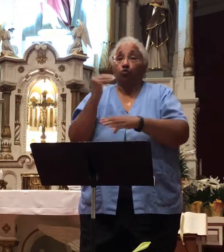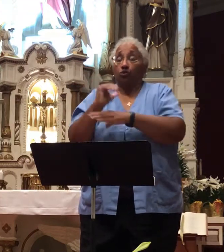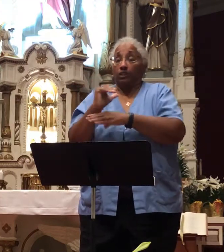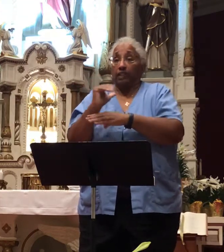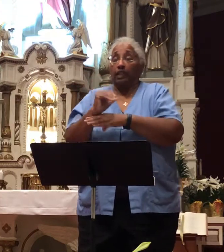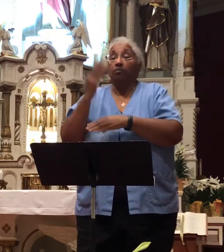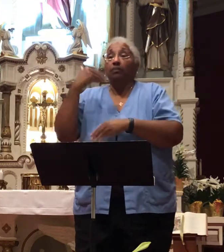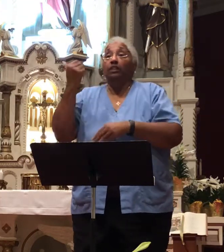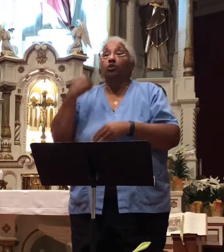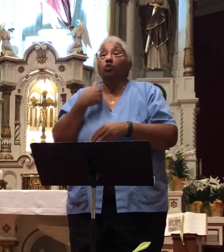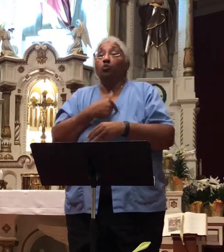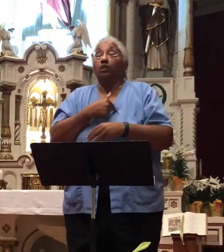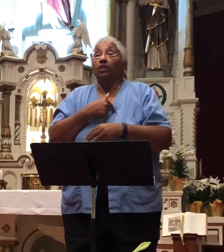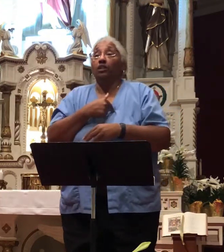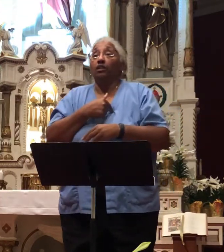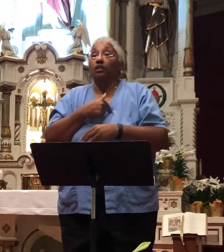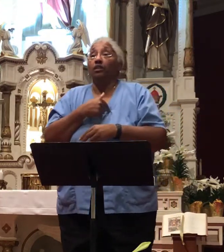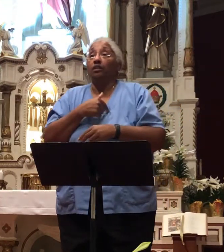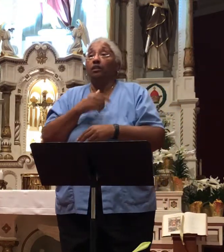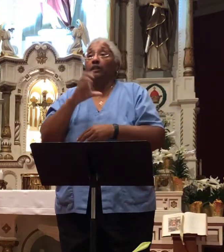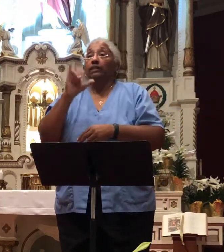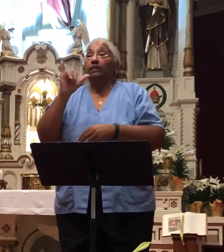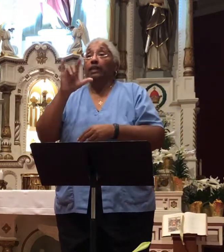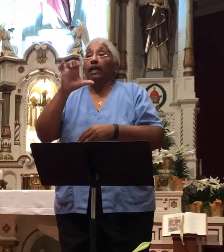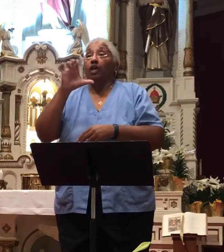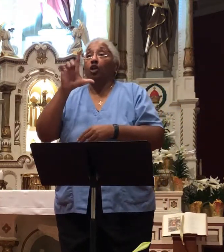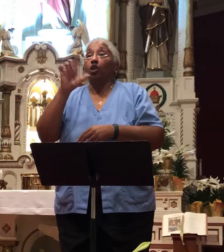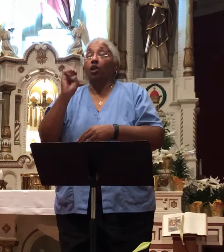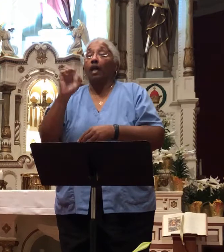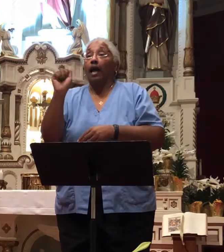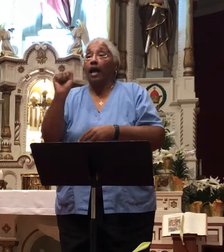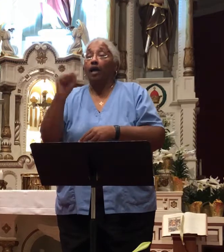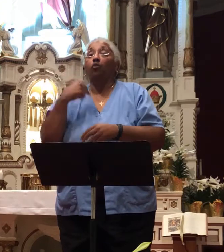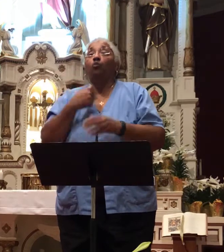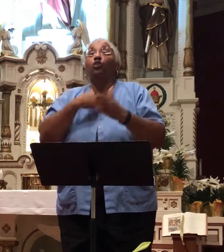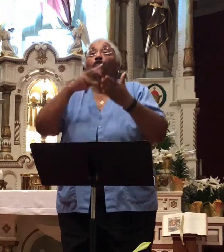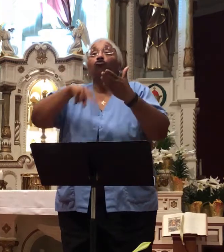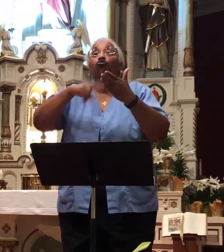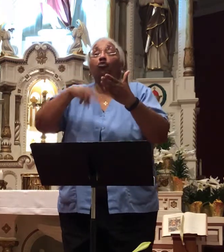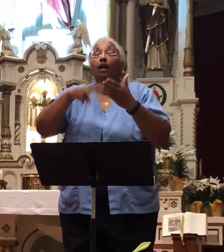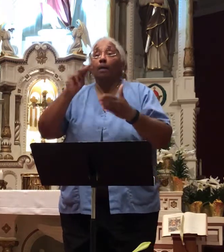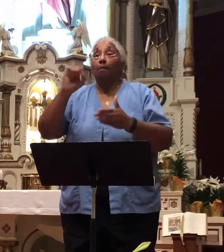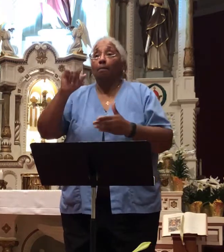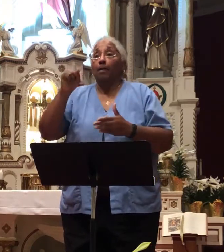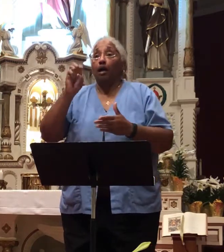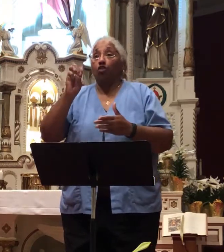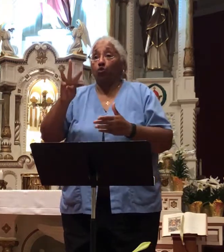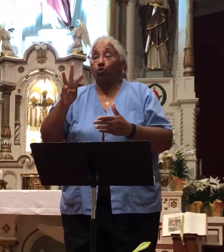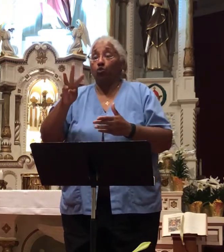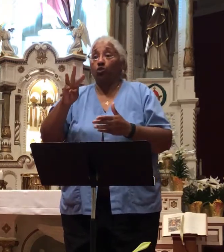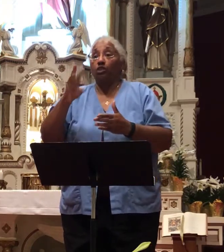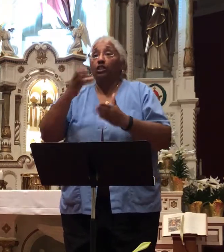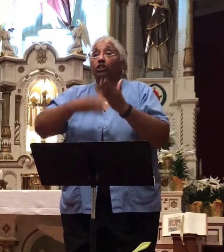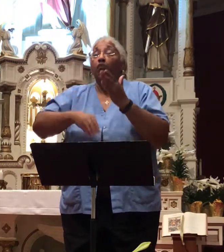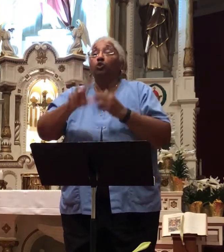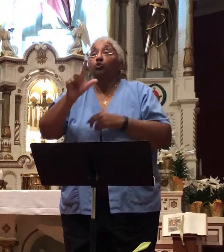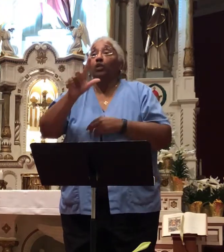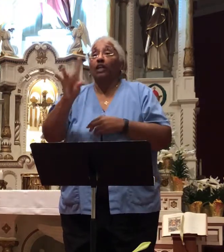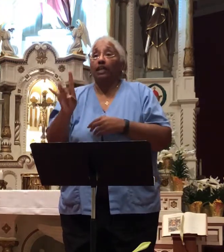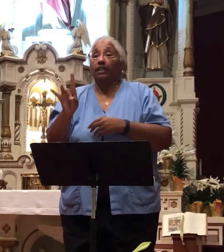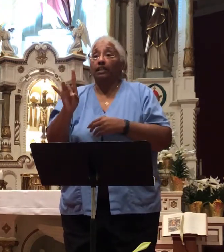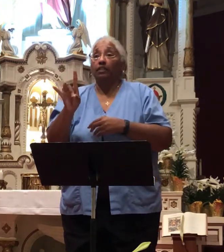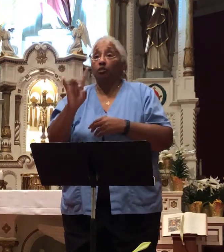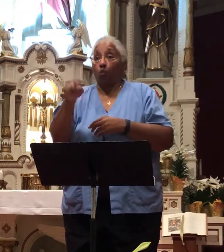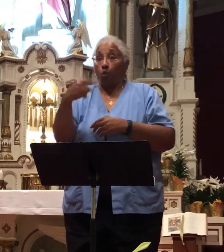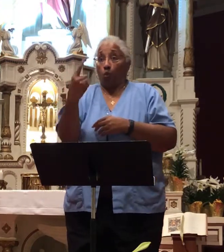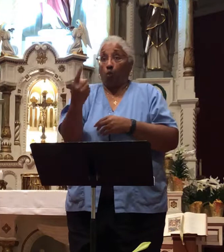because we are in cycle A. We read the Gospel of Matthew, Matthew chapter 28. It's only one chapter. That's the chapter